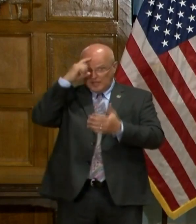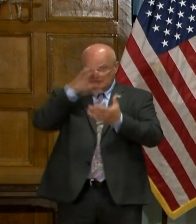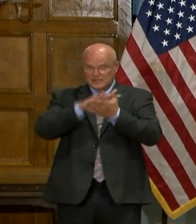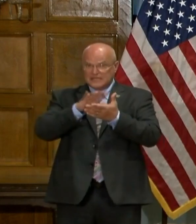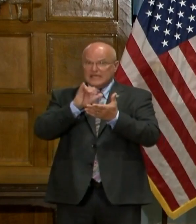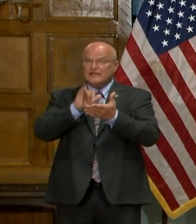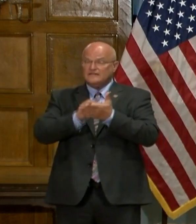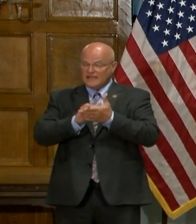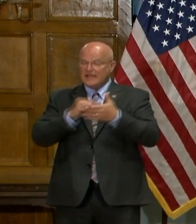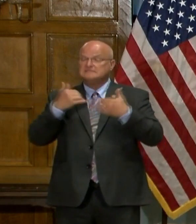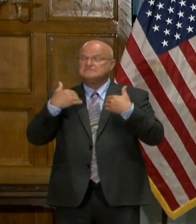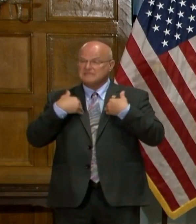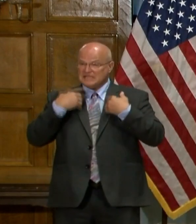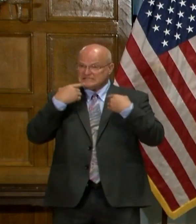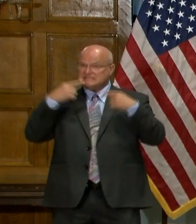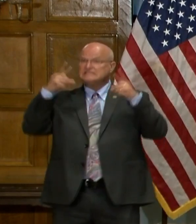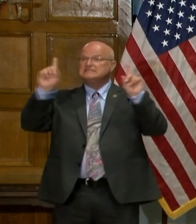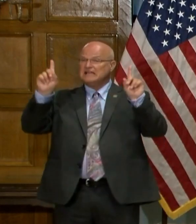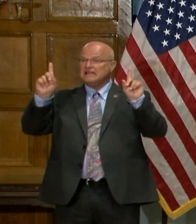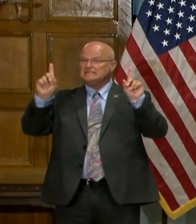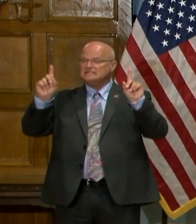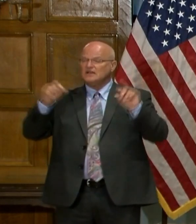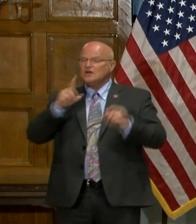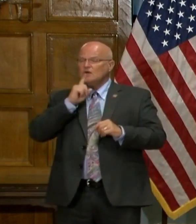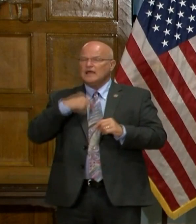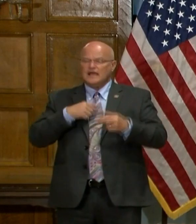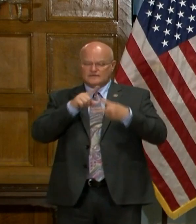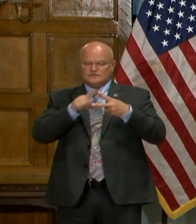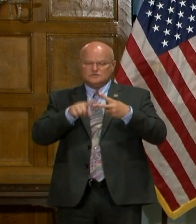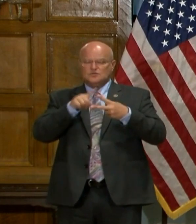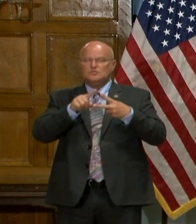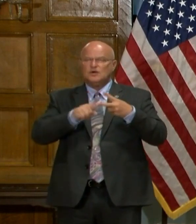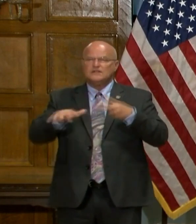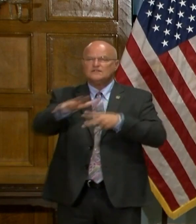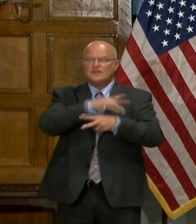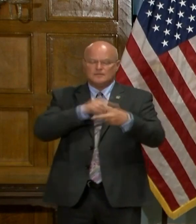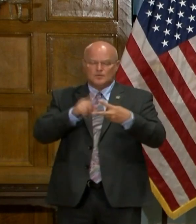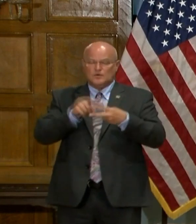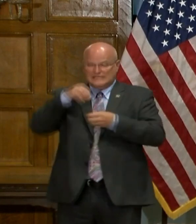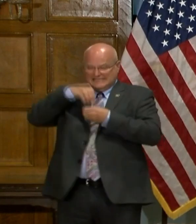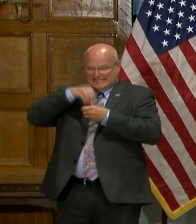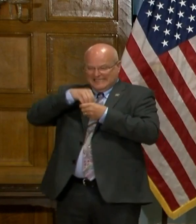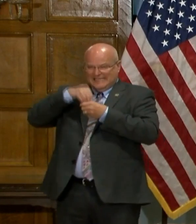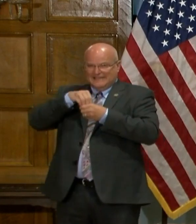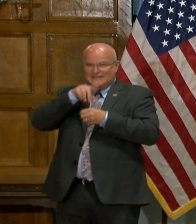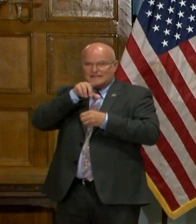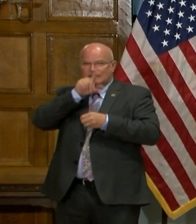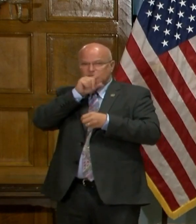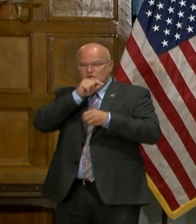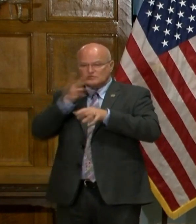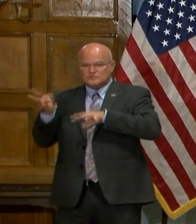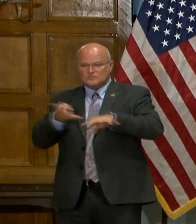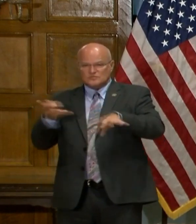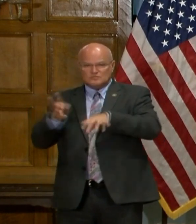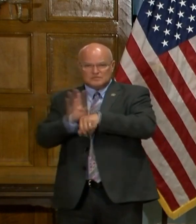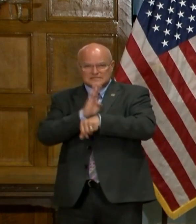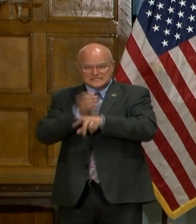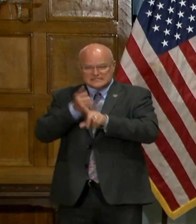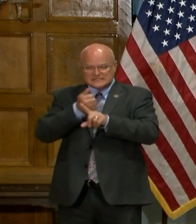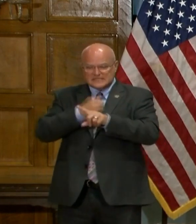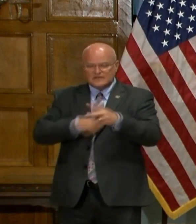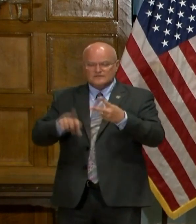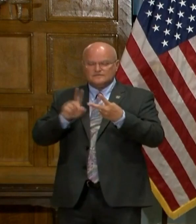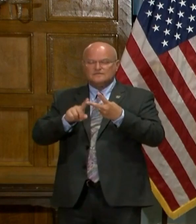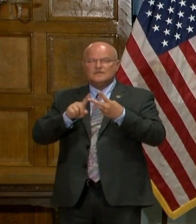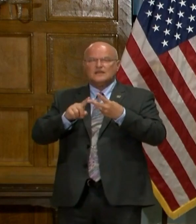will have some success, and so you got really two parts of the environment. One is within the facility itself, and the other is by